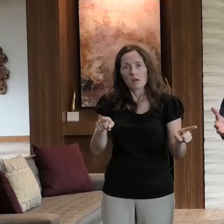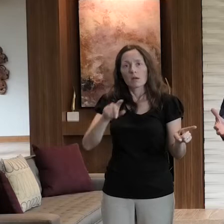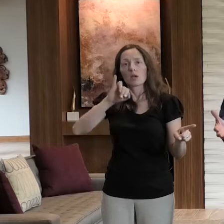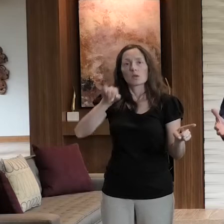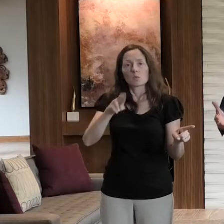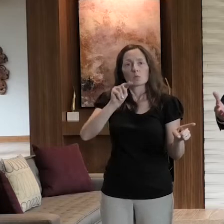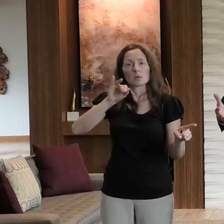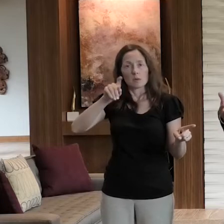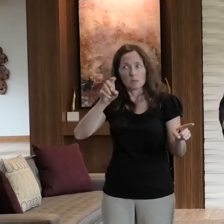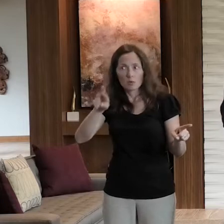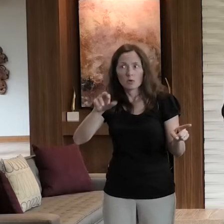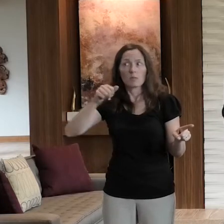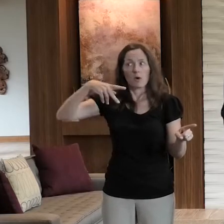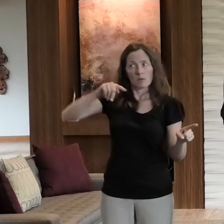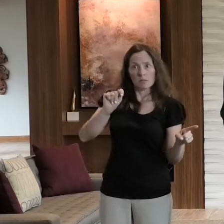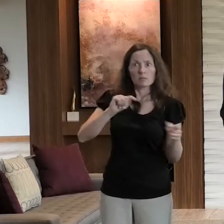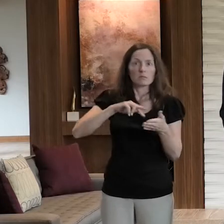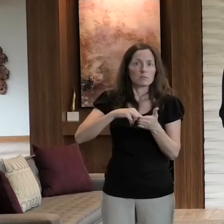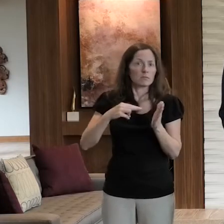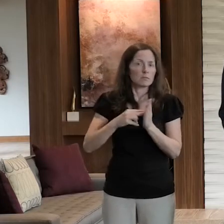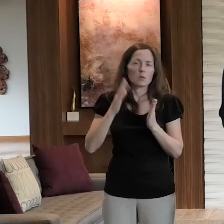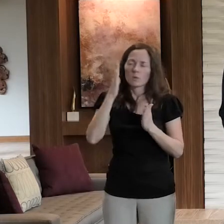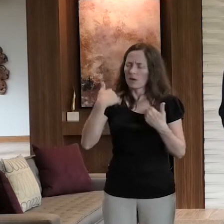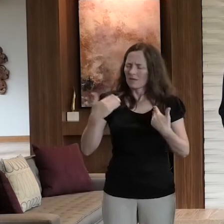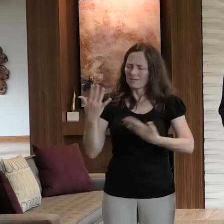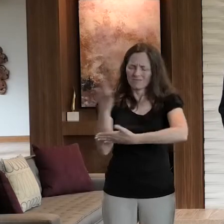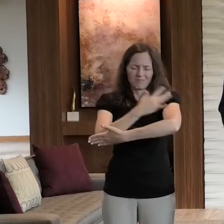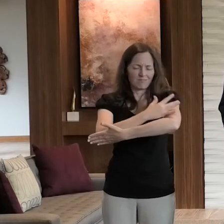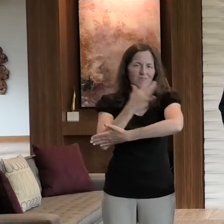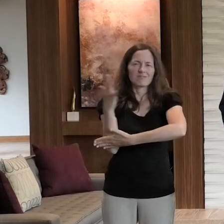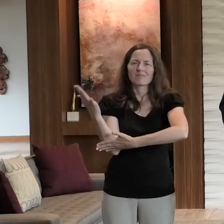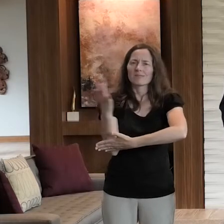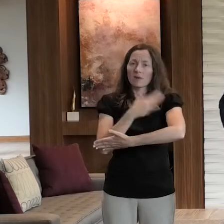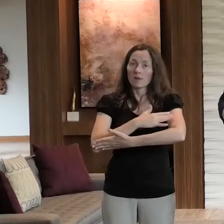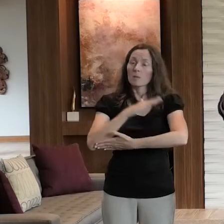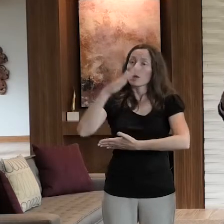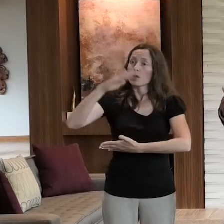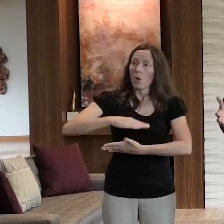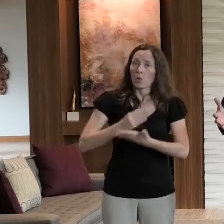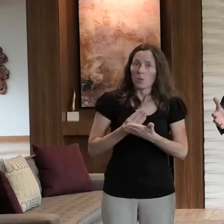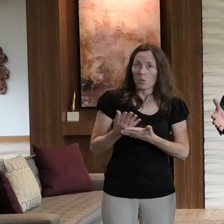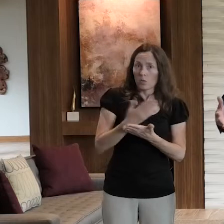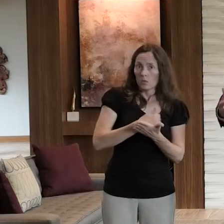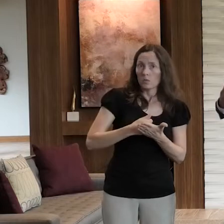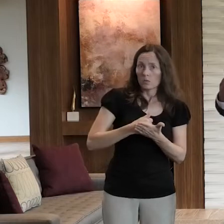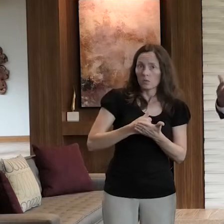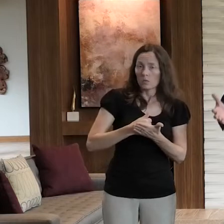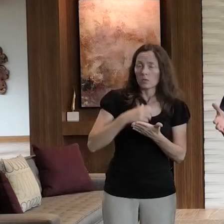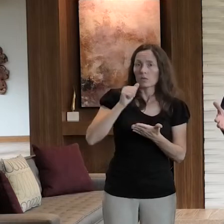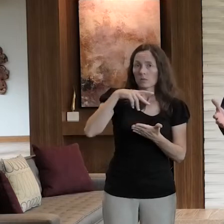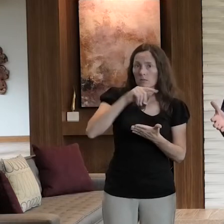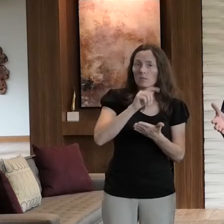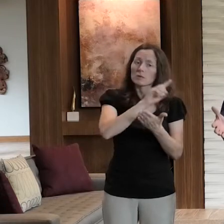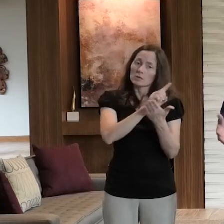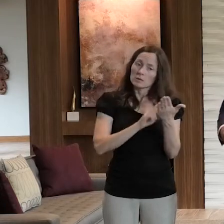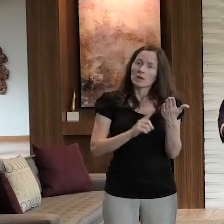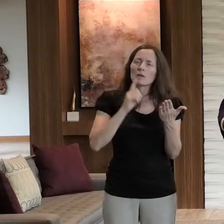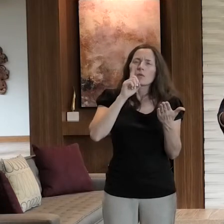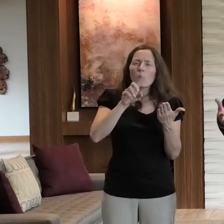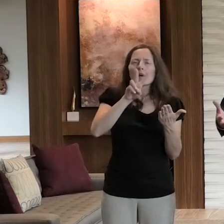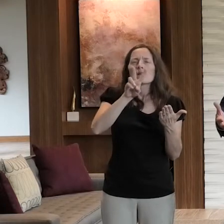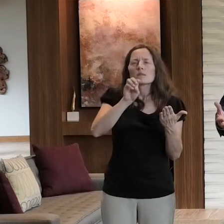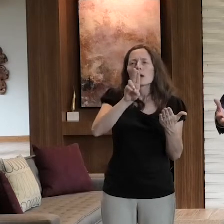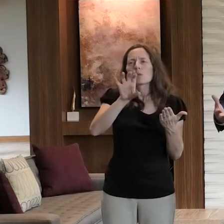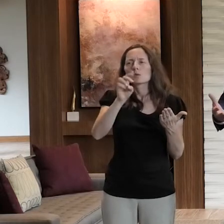of affordable housing available in downtown Columbia. Everything from very low income units that are really designed for housing choice voucher holders